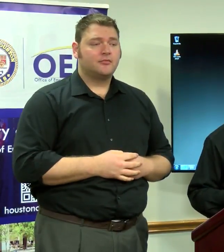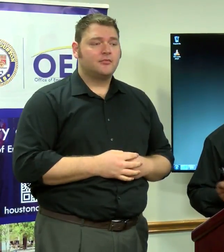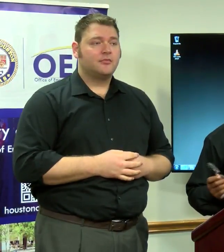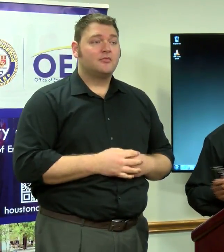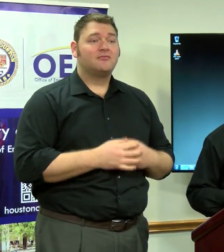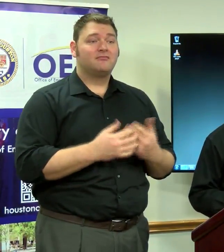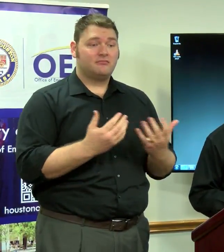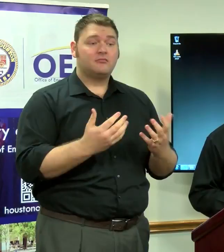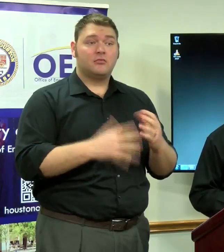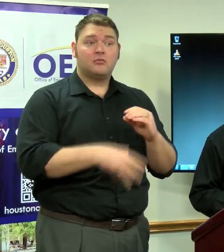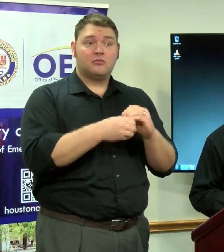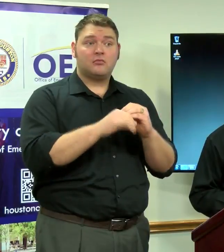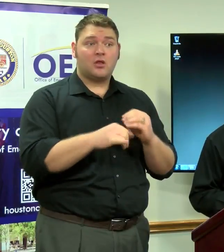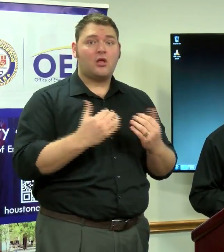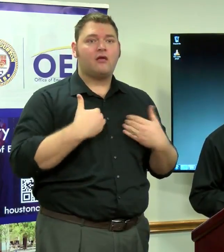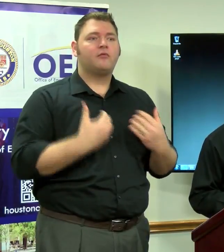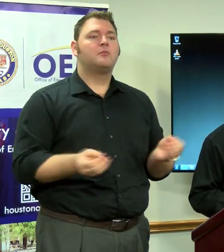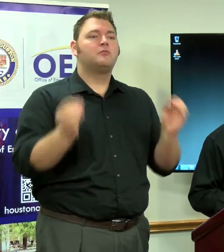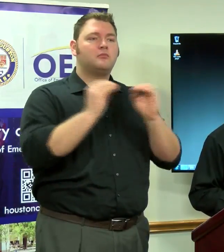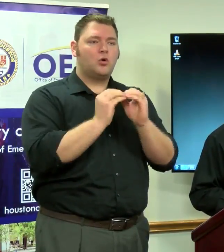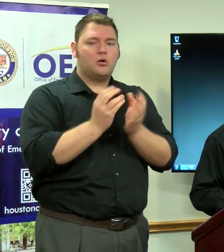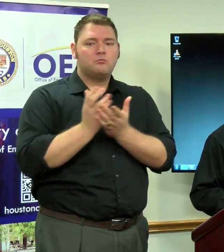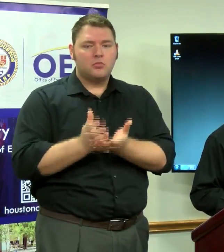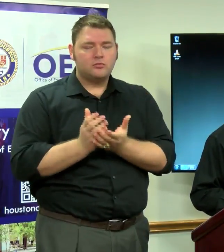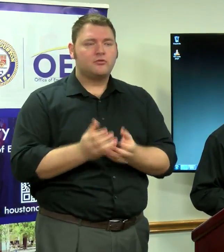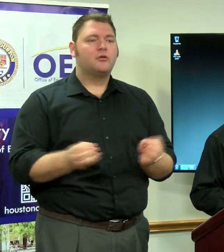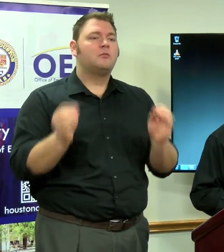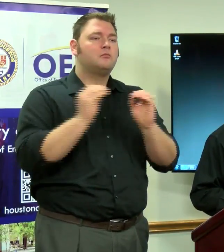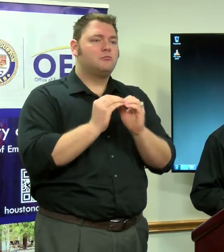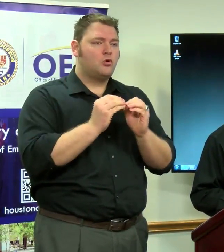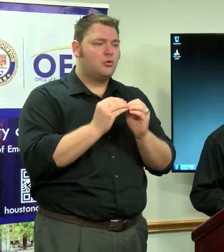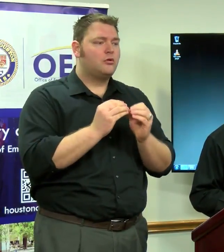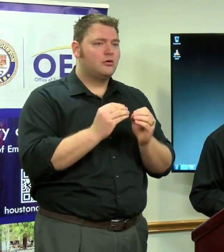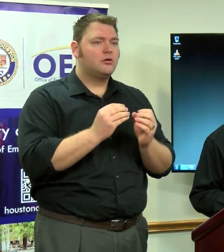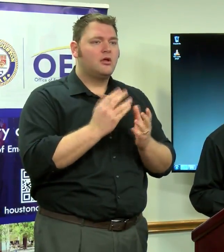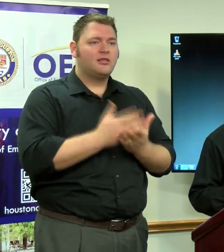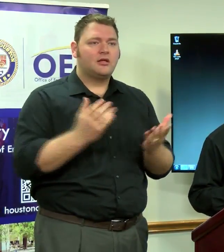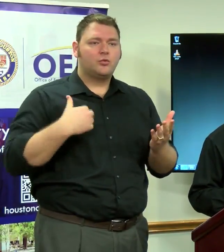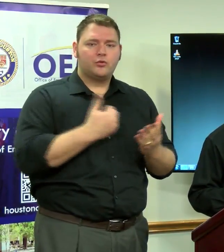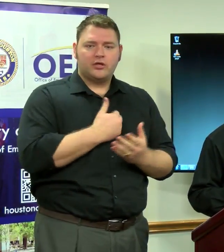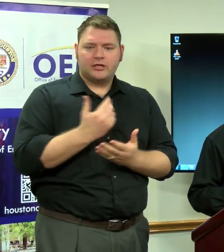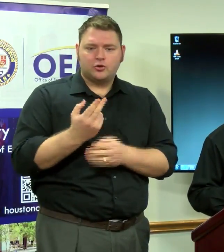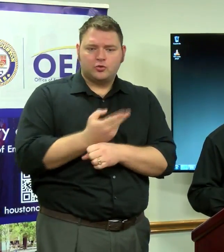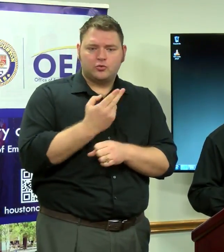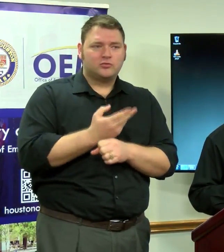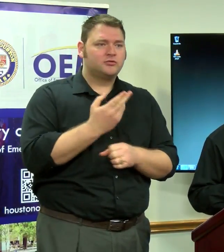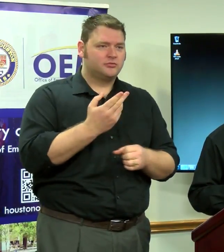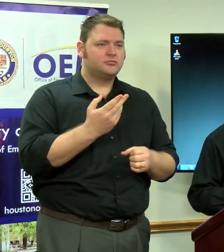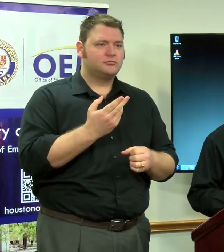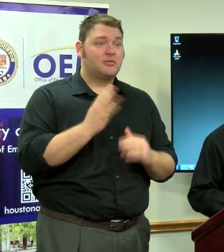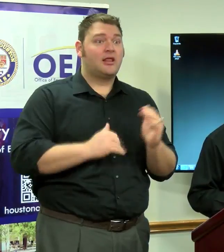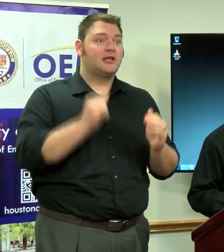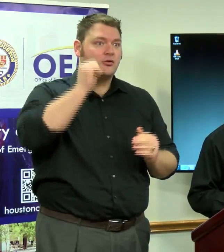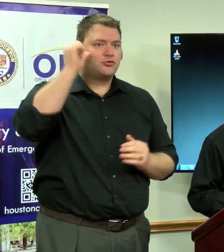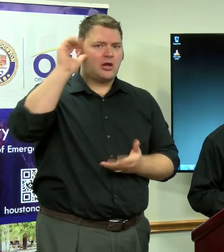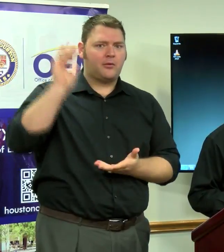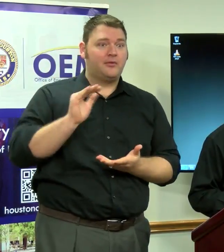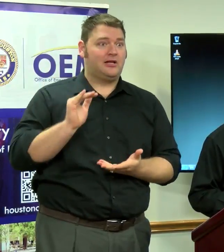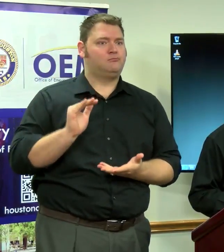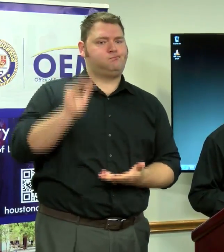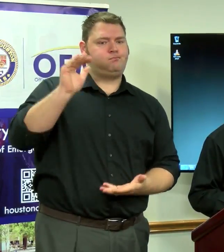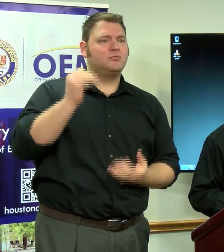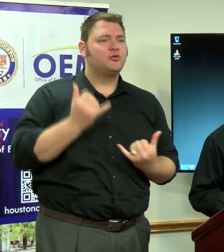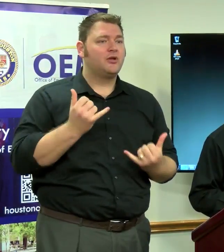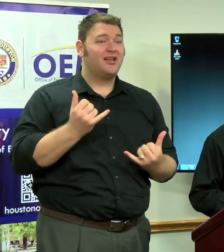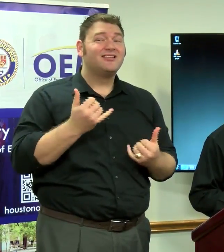we have more assets that we're working with today than we had yesterday, and there are more assets that are on the way. There are some that are still being